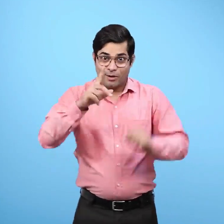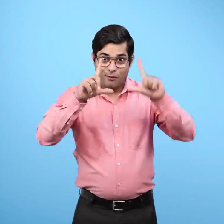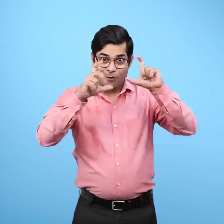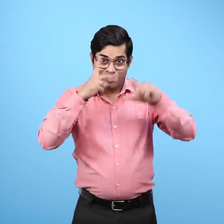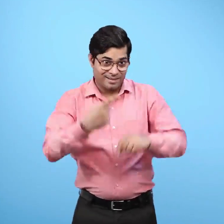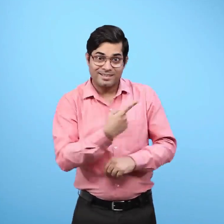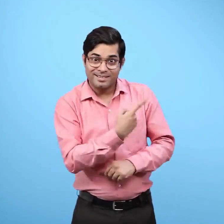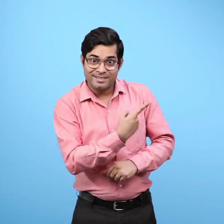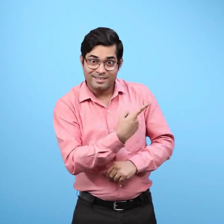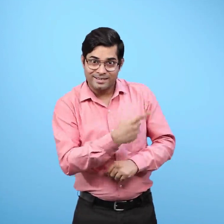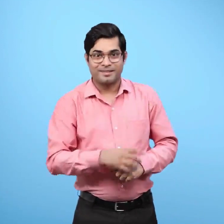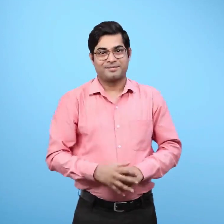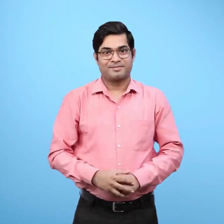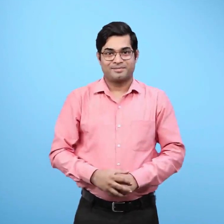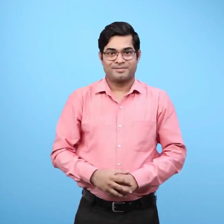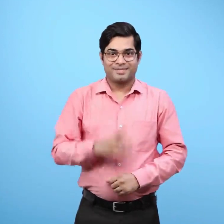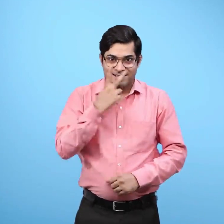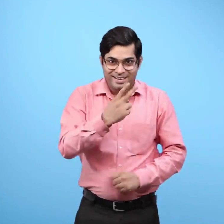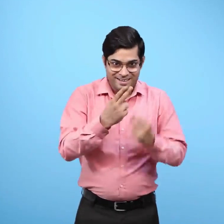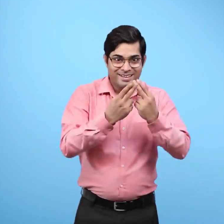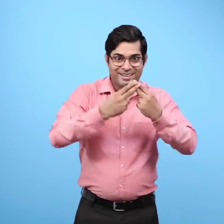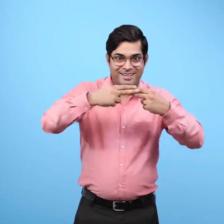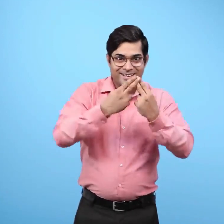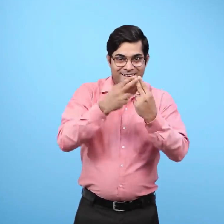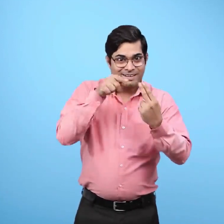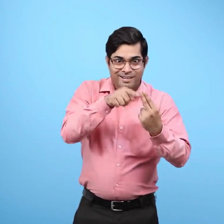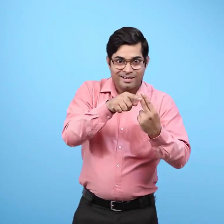She is holding the divider in her hand in open position.